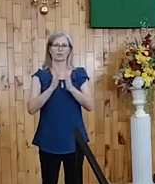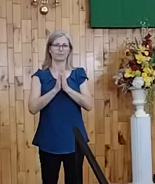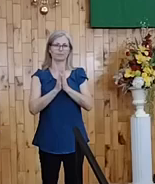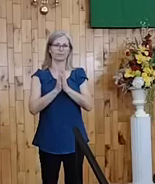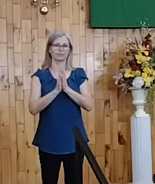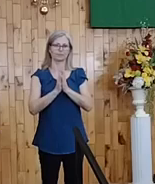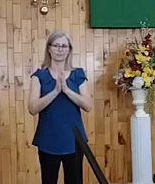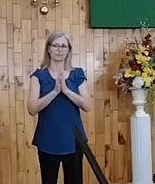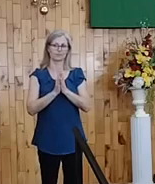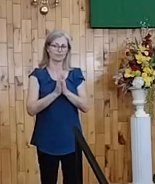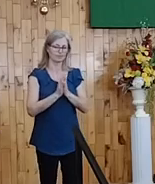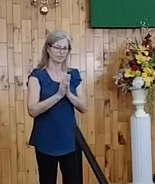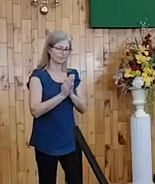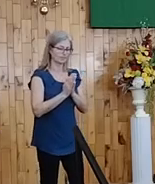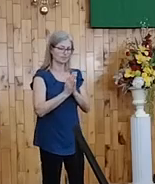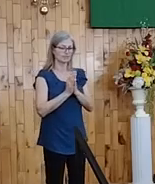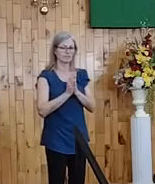prayer.